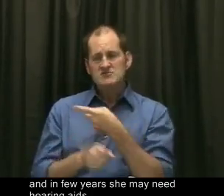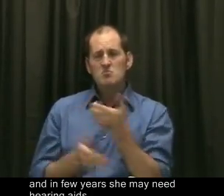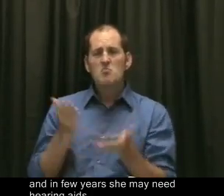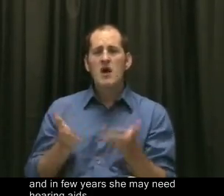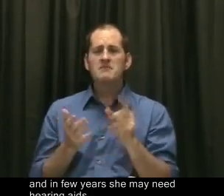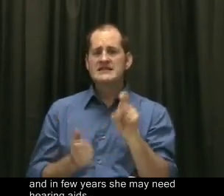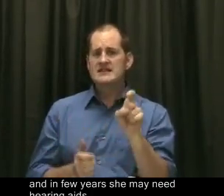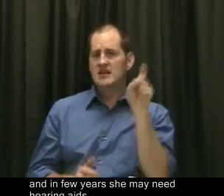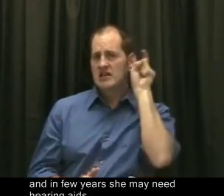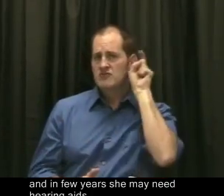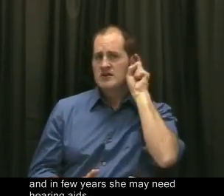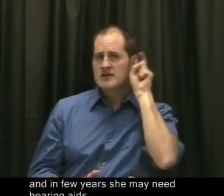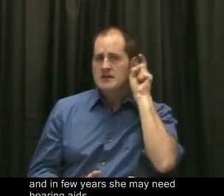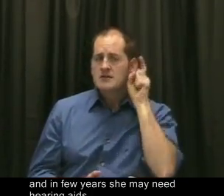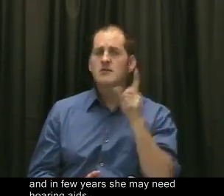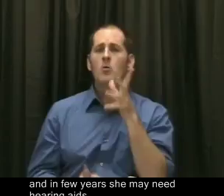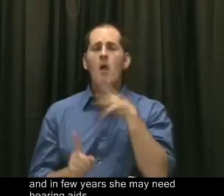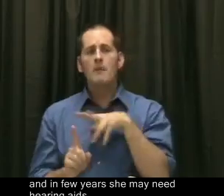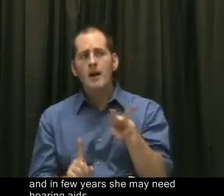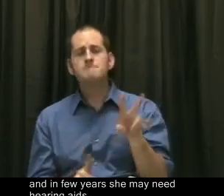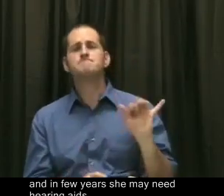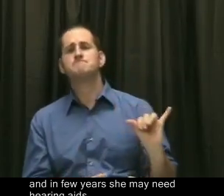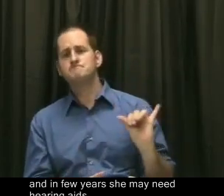and in a few years she may need hearing aids.